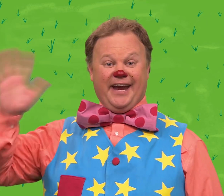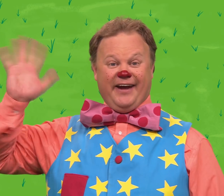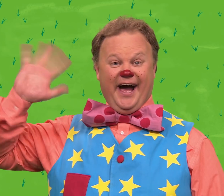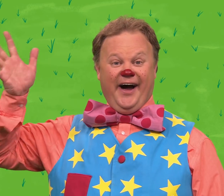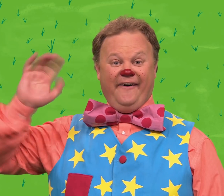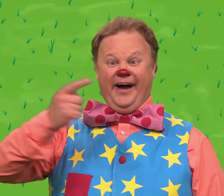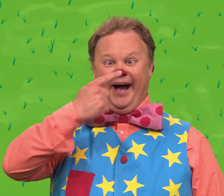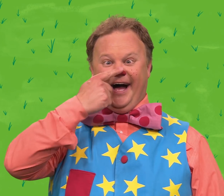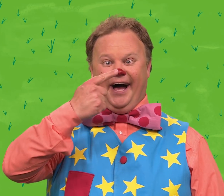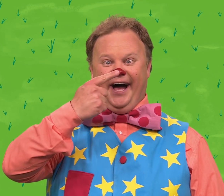Cheerio!